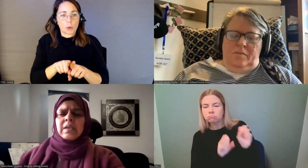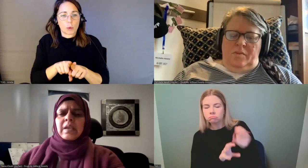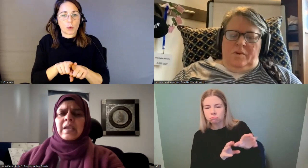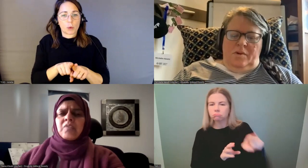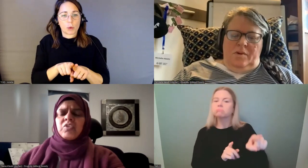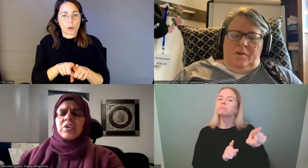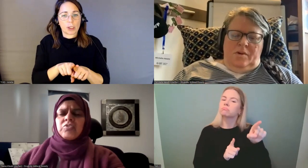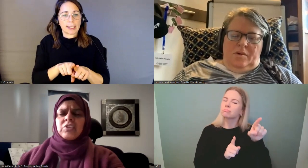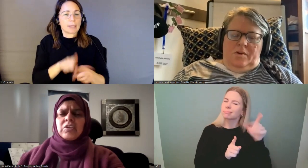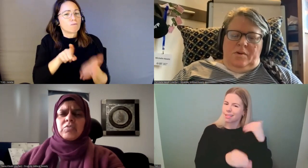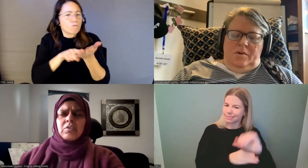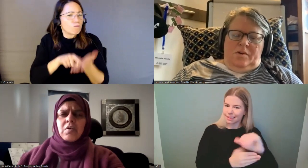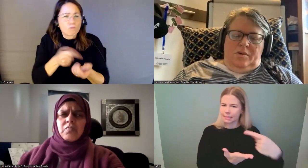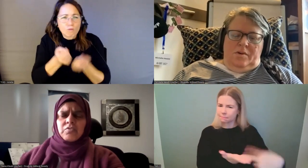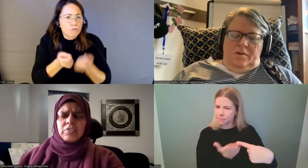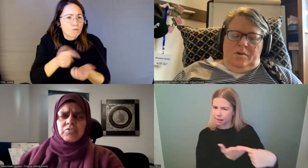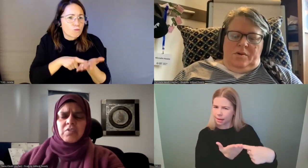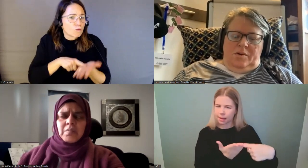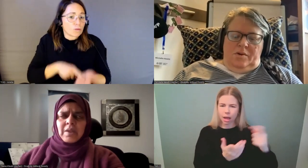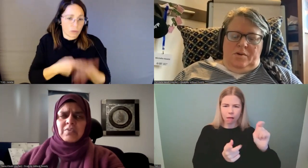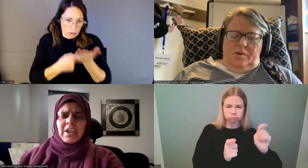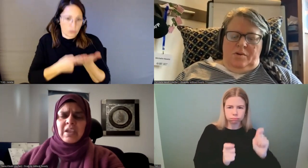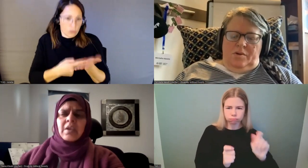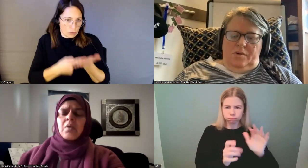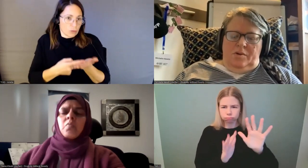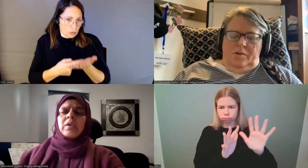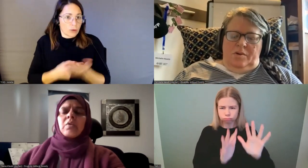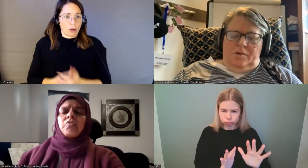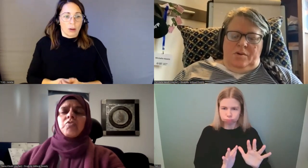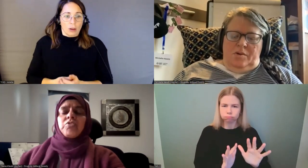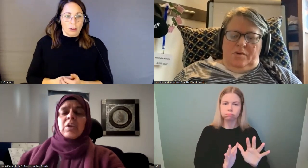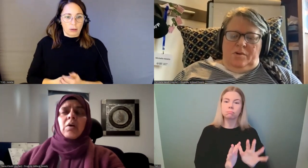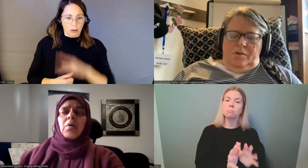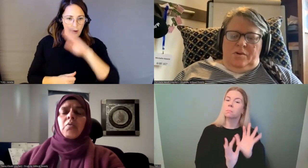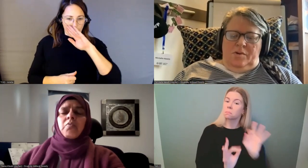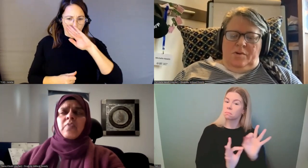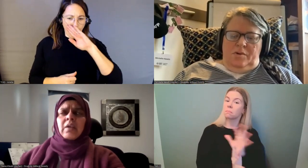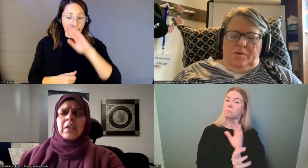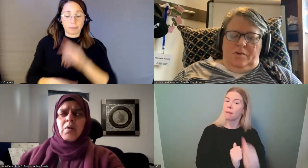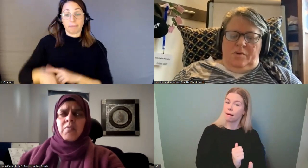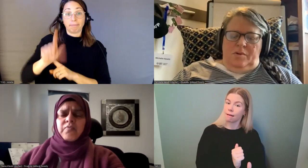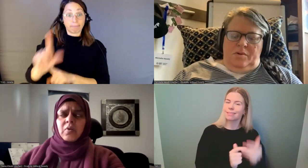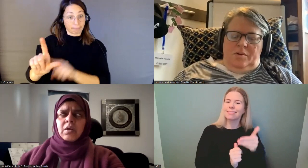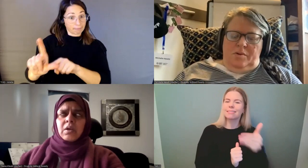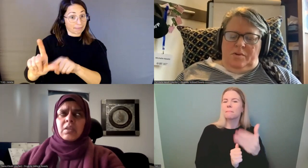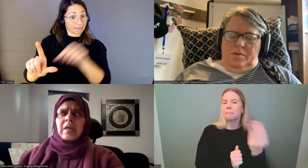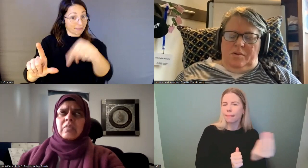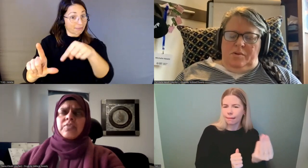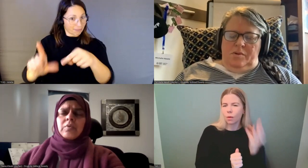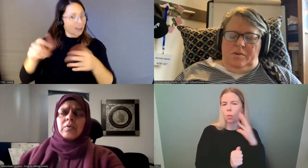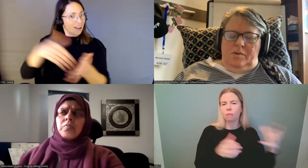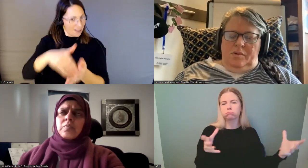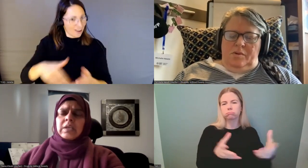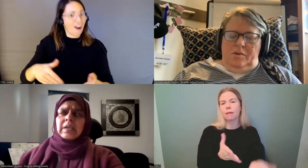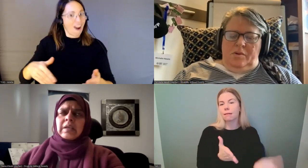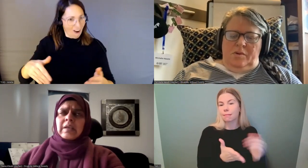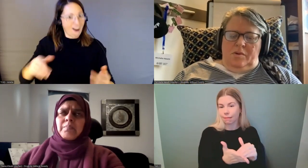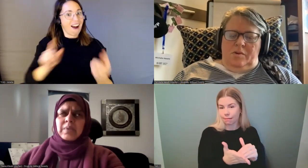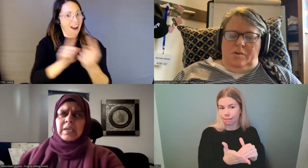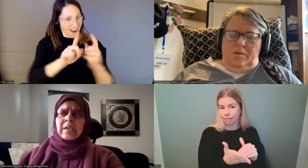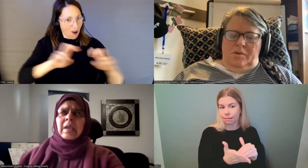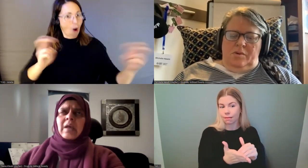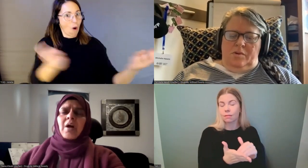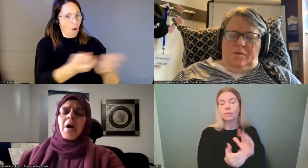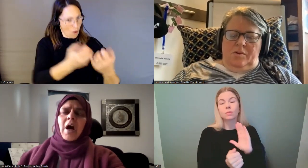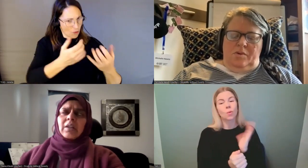be meeting again to continue the conversation on Monday. We are still very hopeful that third reading